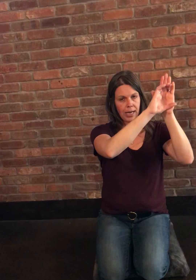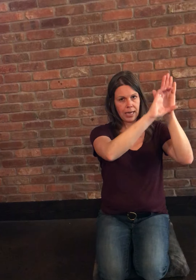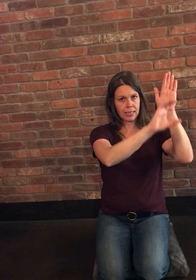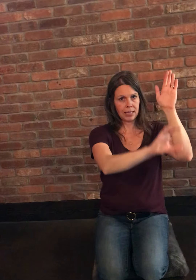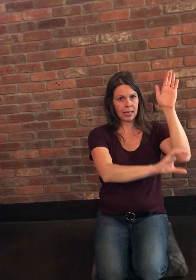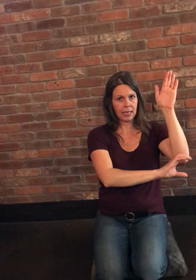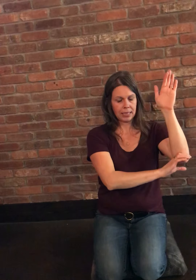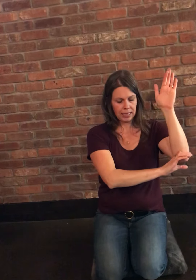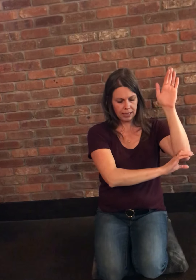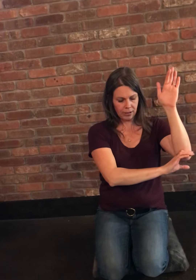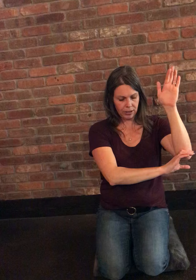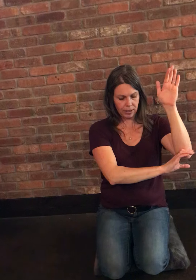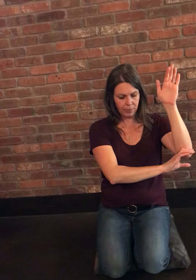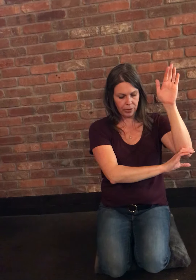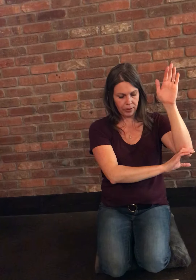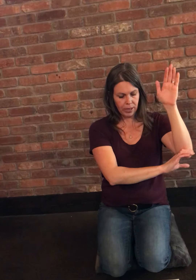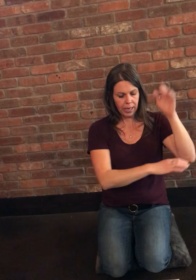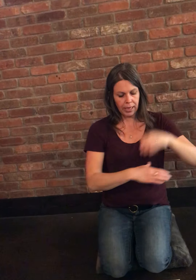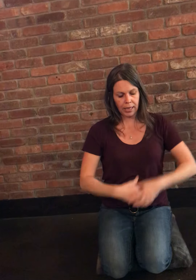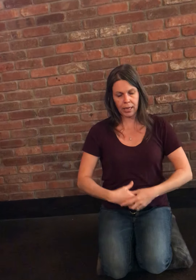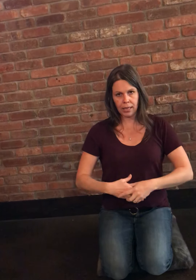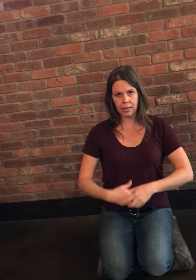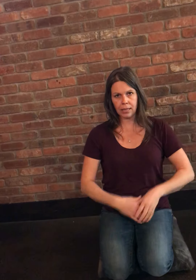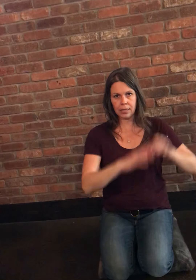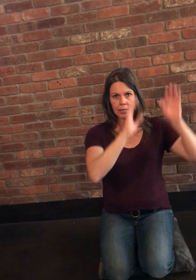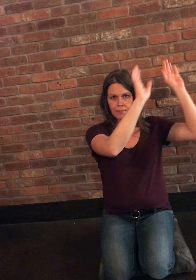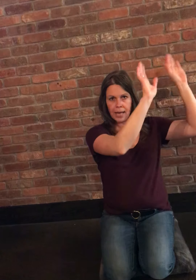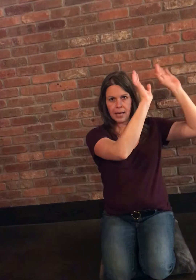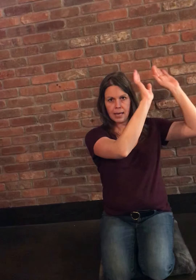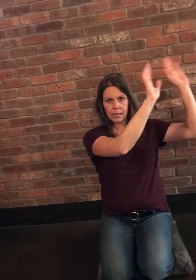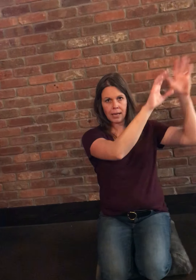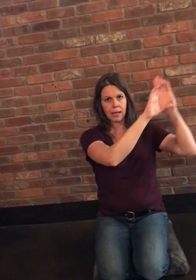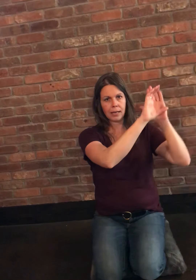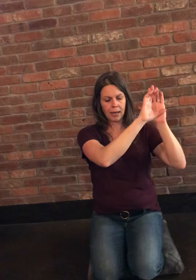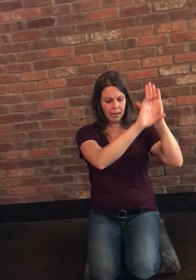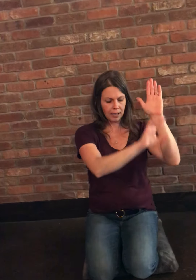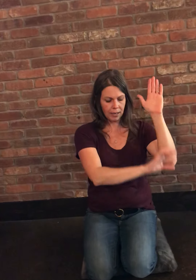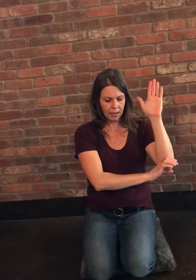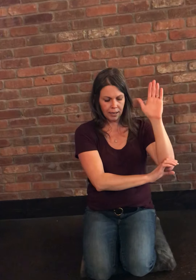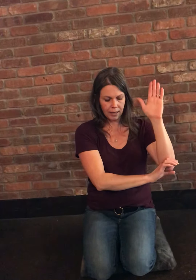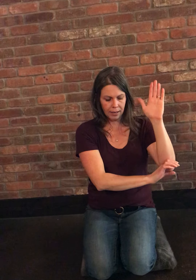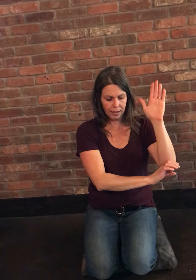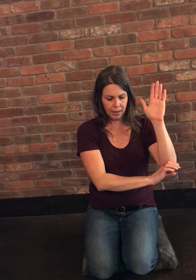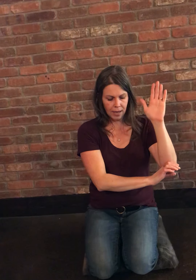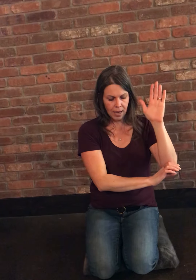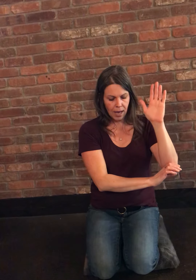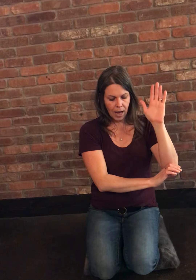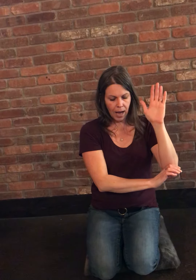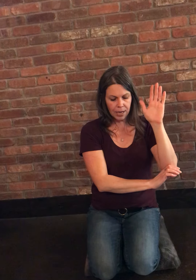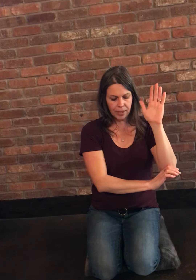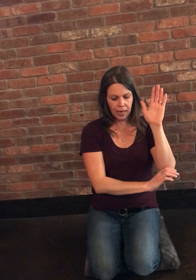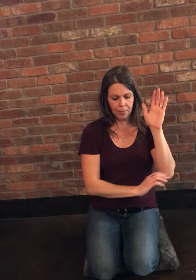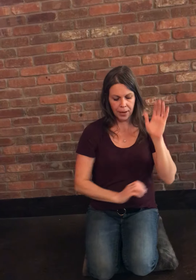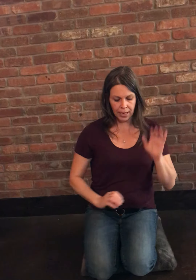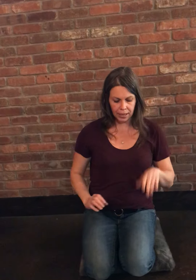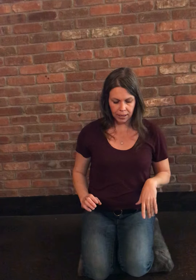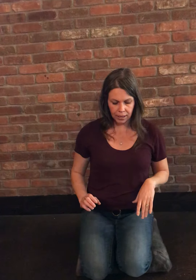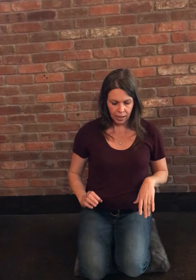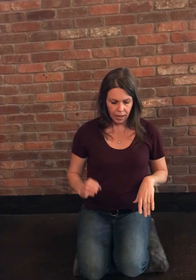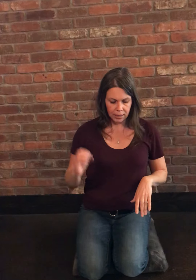hand and a C down at your elbow. England's Magna Carta. Ottoman Empire. So